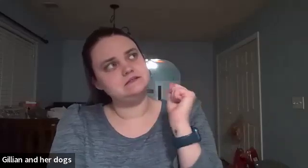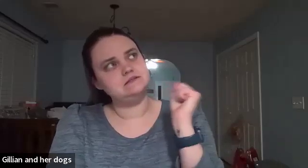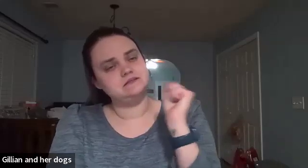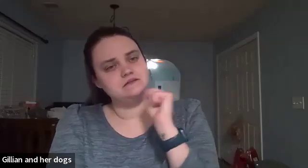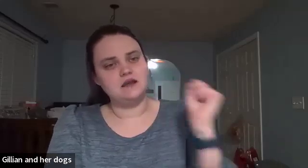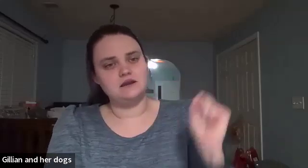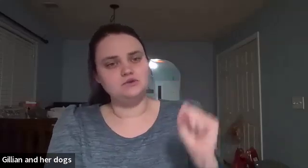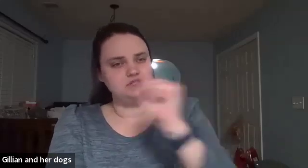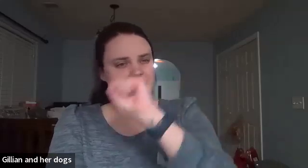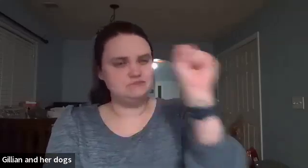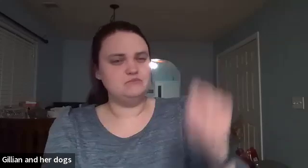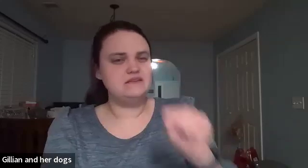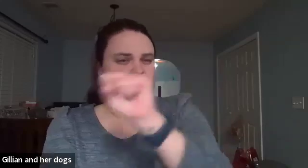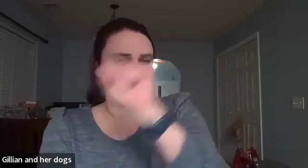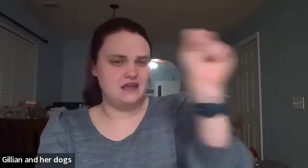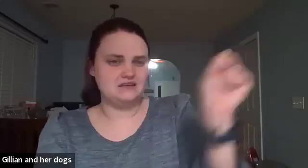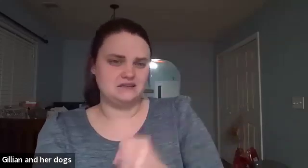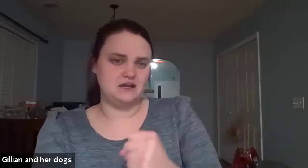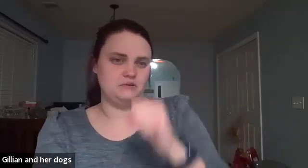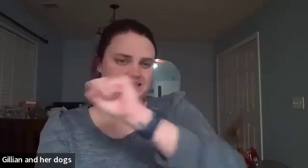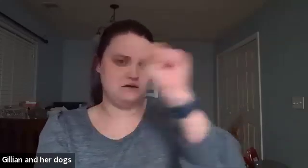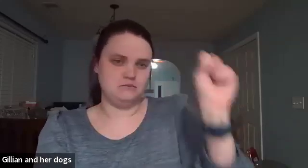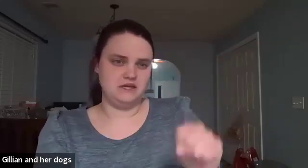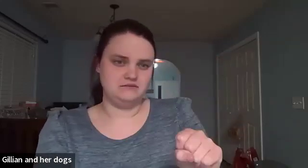seasons, that kind of motion. It's mainly just that S kind of going down a bit.